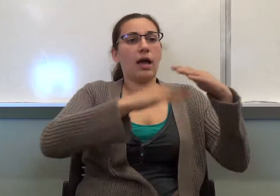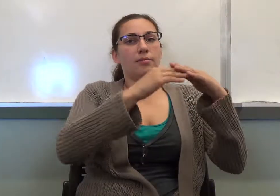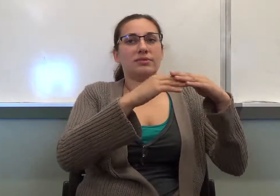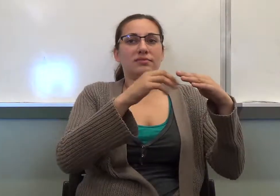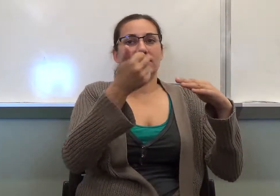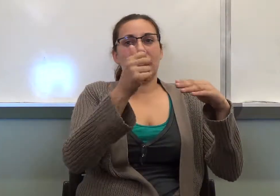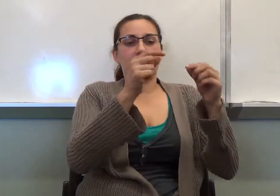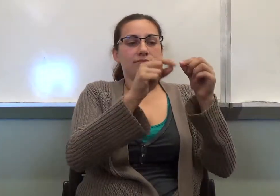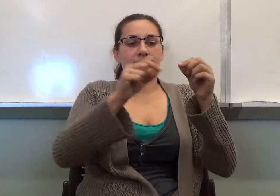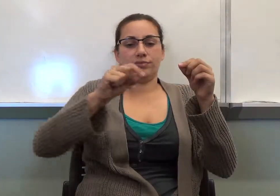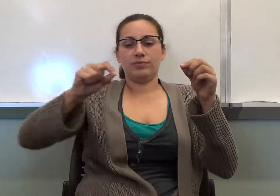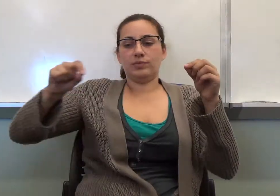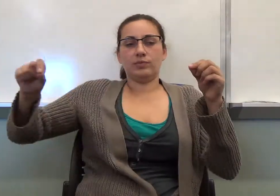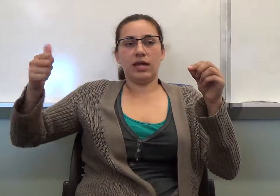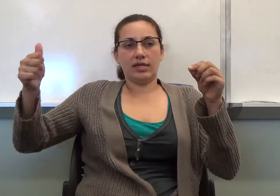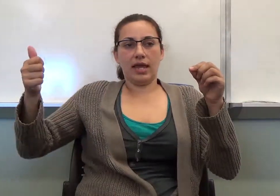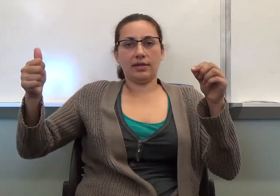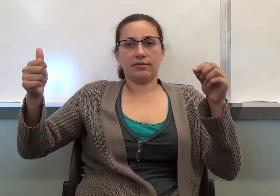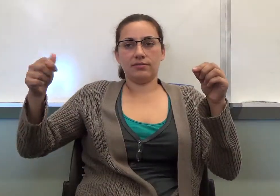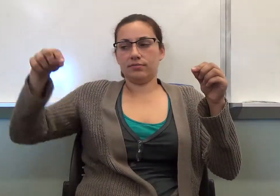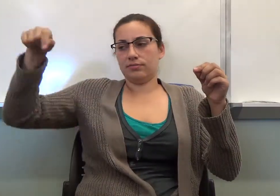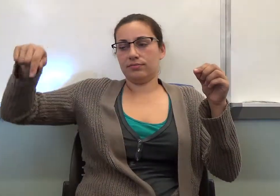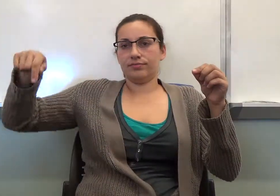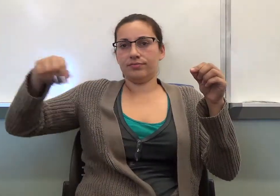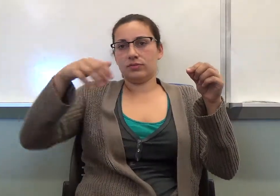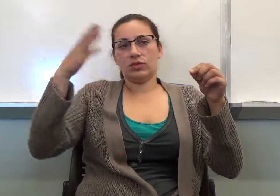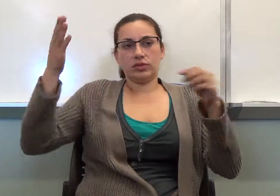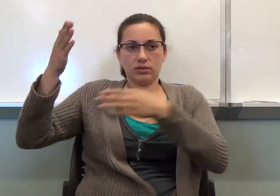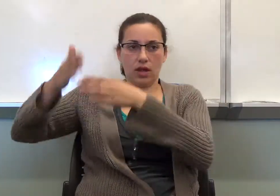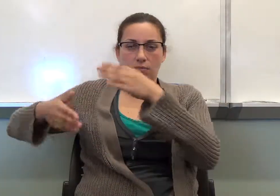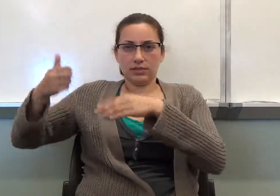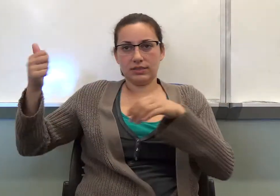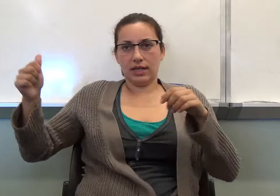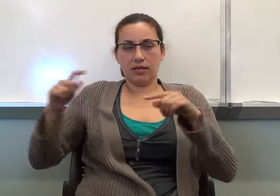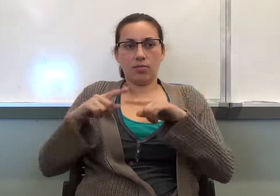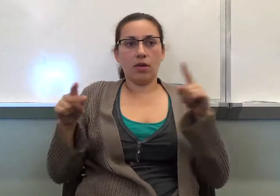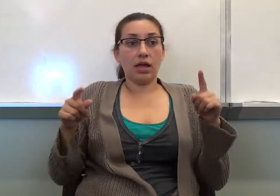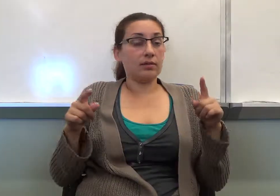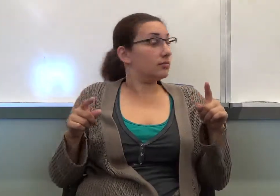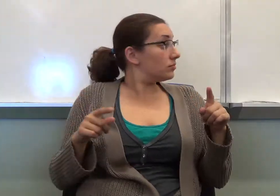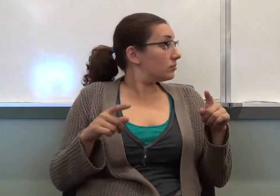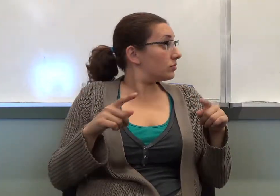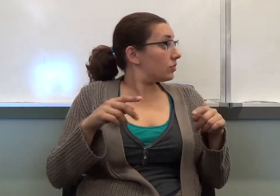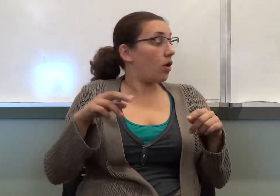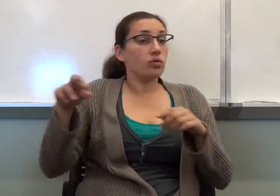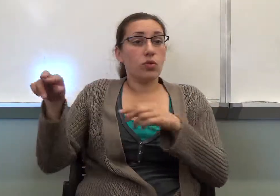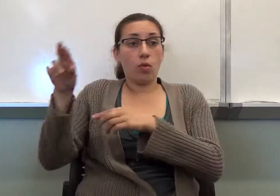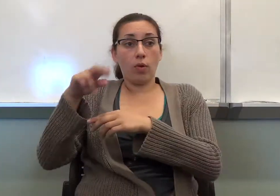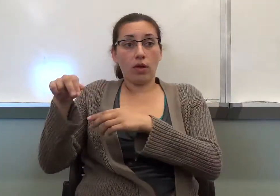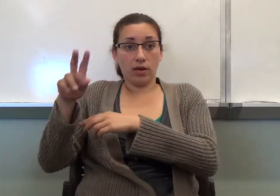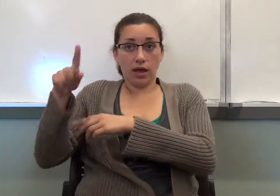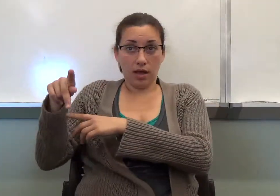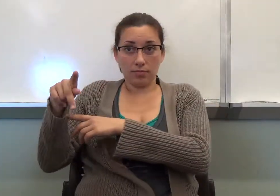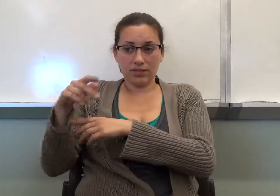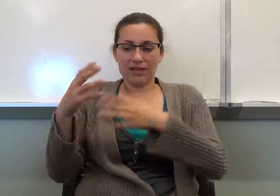you will change that to a 4, because it probably is set to round. And if it's rounding, then the next one's 5 or greater, we change that to a